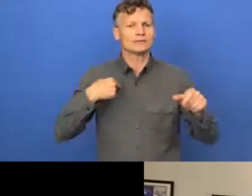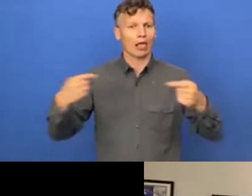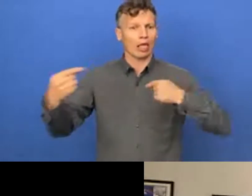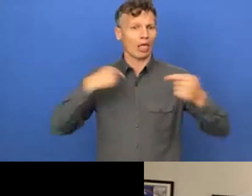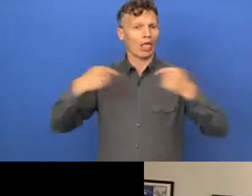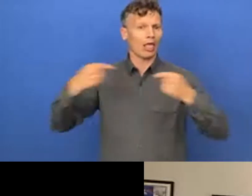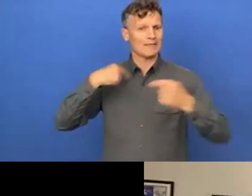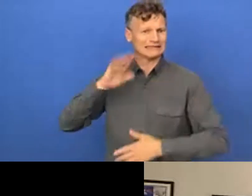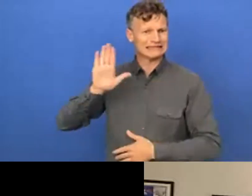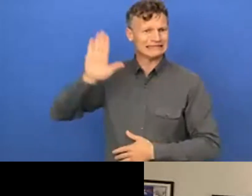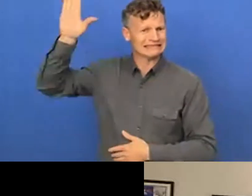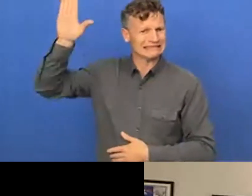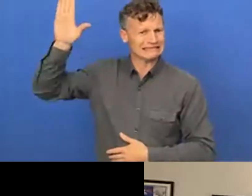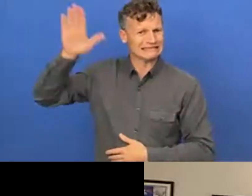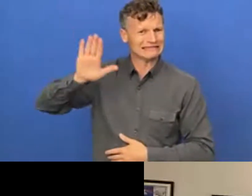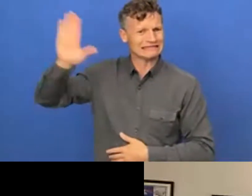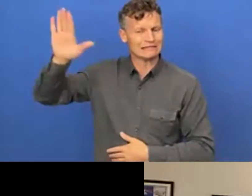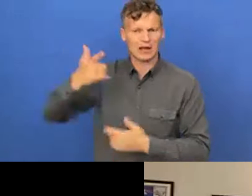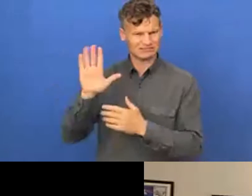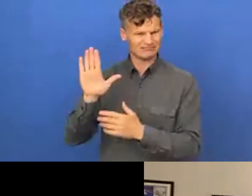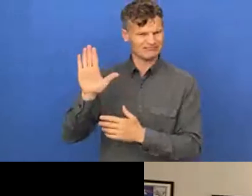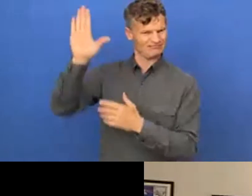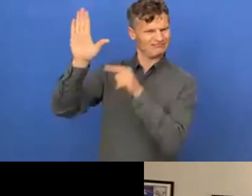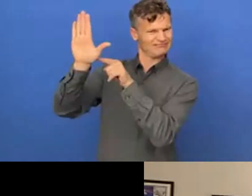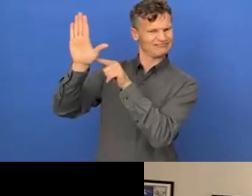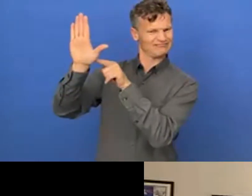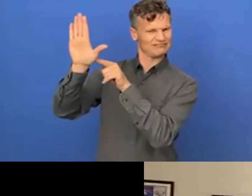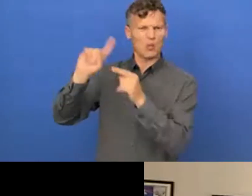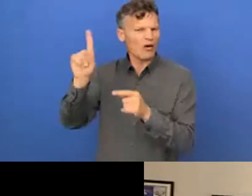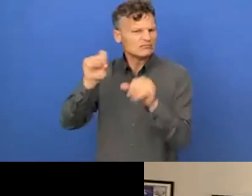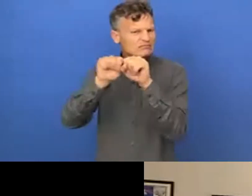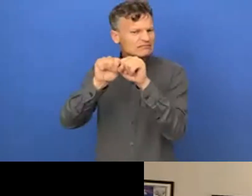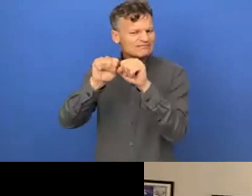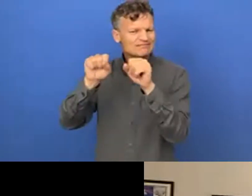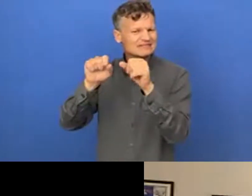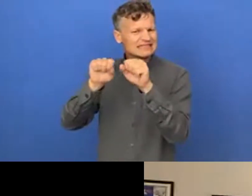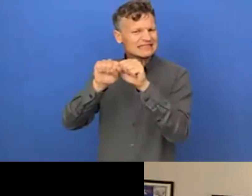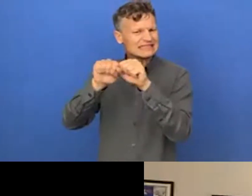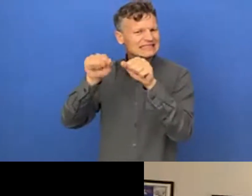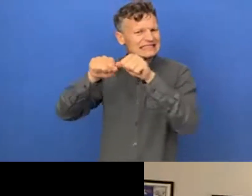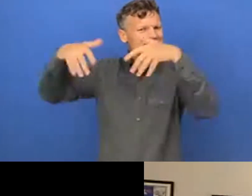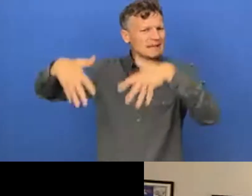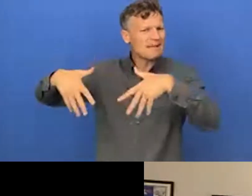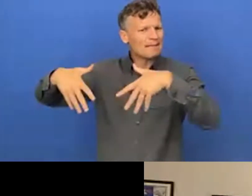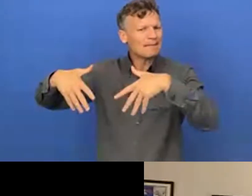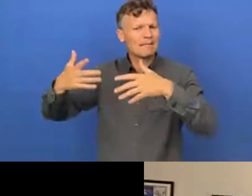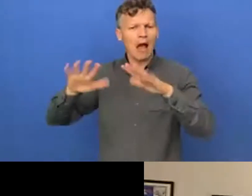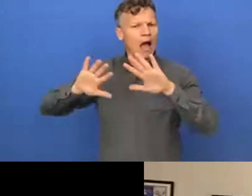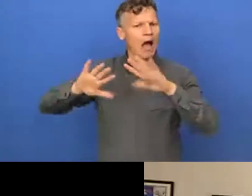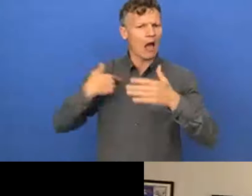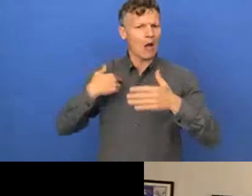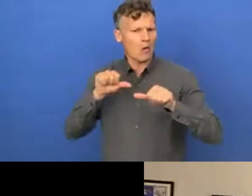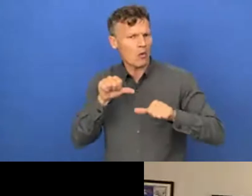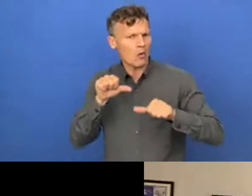is, what reporting system should schools have to be able to act against bullying? And here, I would make it